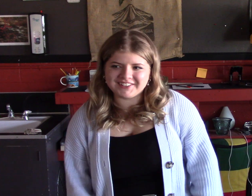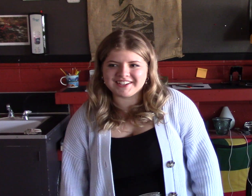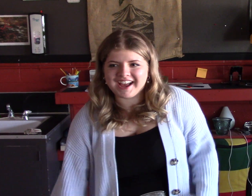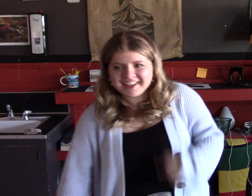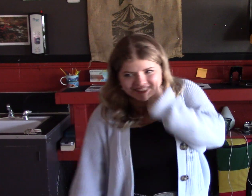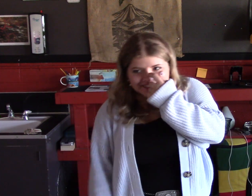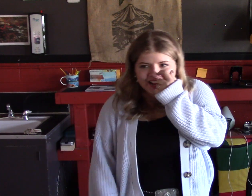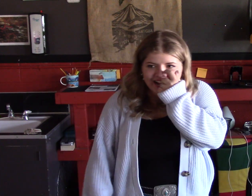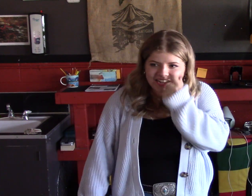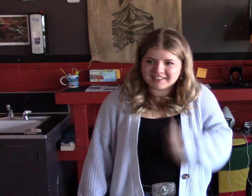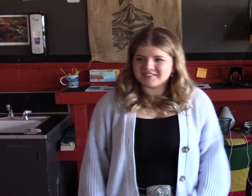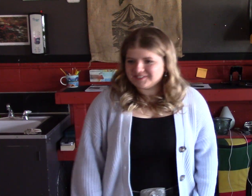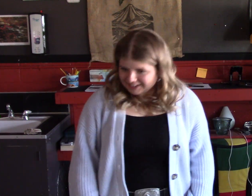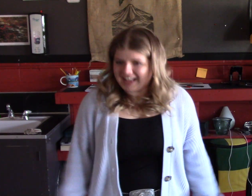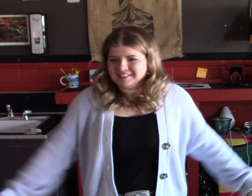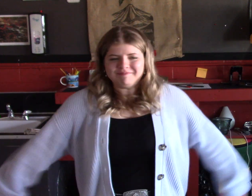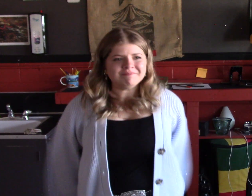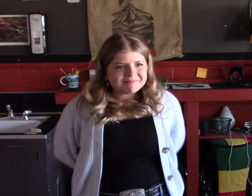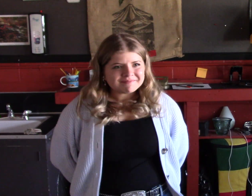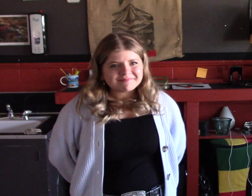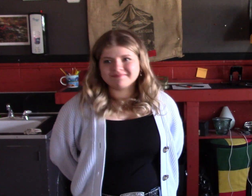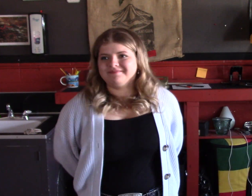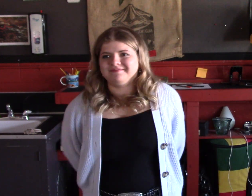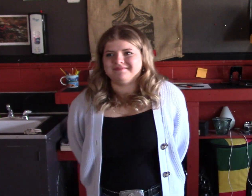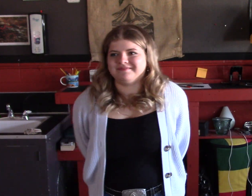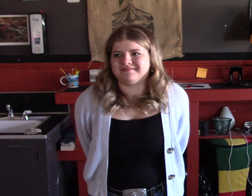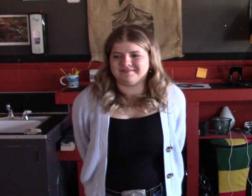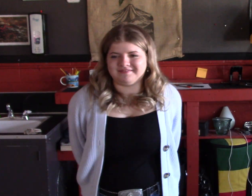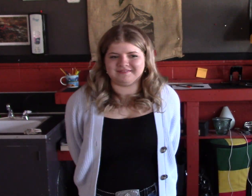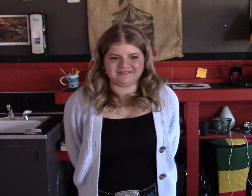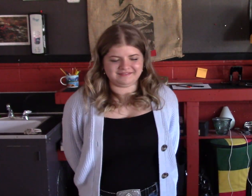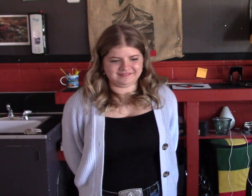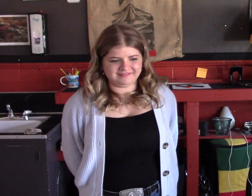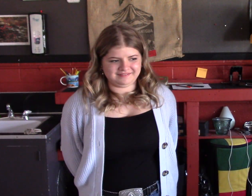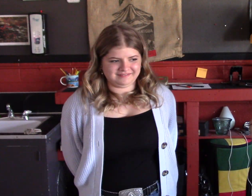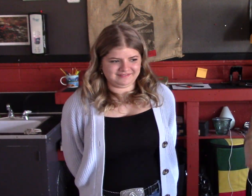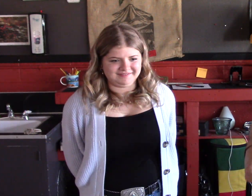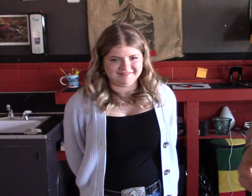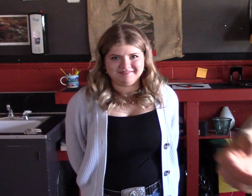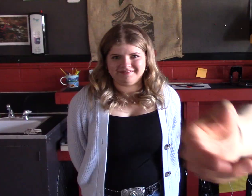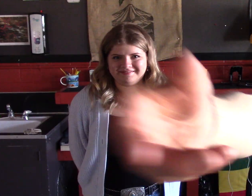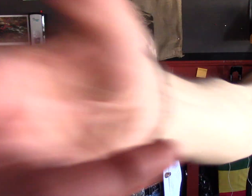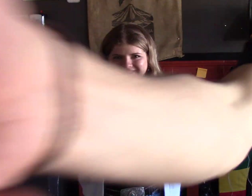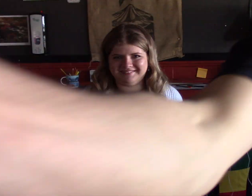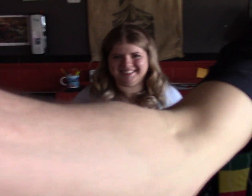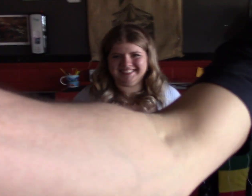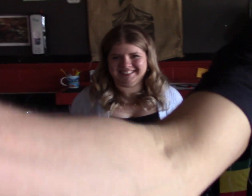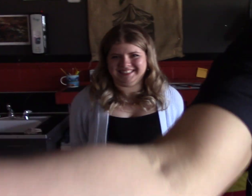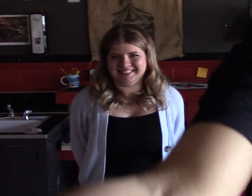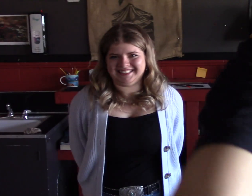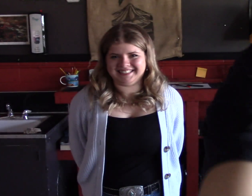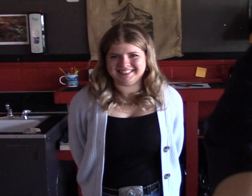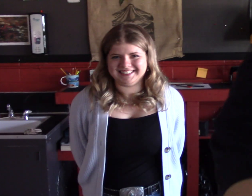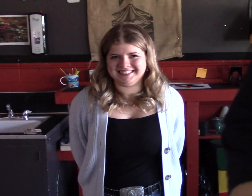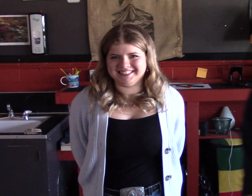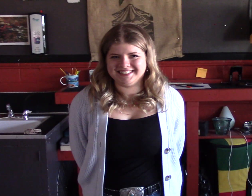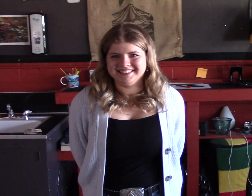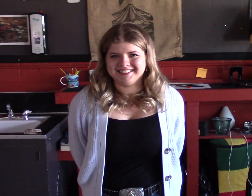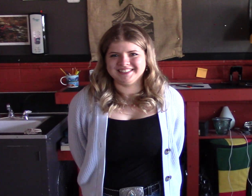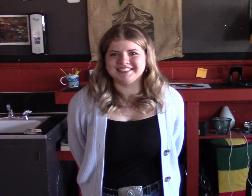Yeah. Yeah, so again, that awesome one, this is, sorry, I gotta turn my camera so I can see what's going on. Otherwise we're